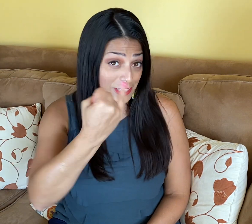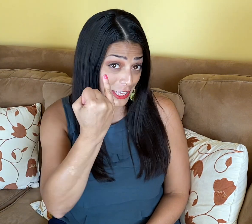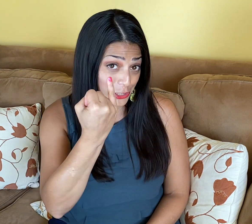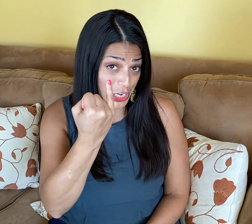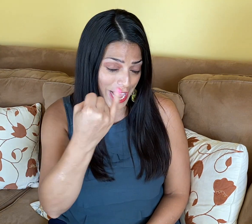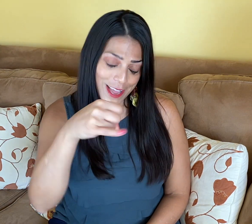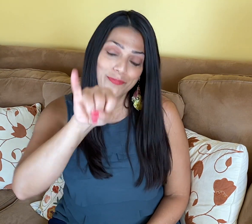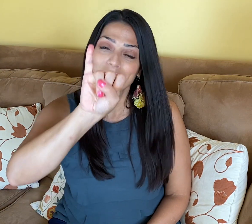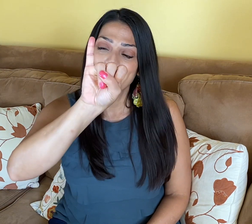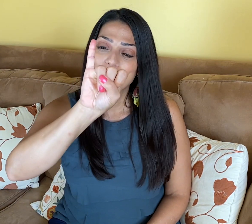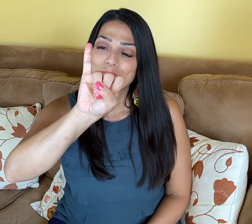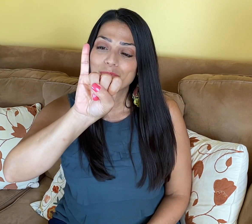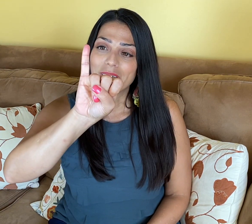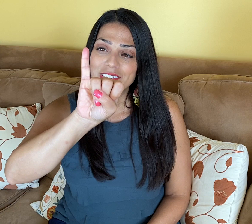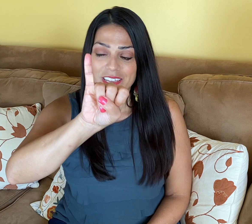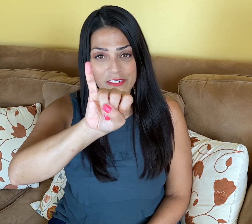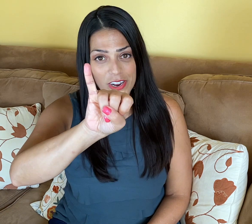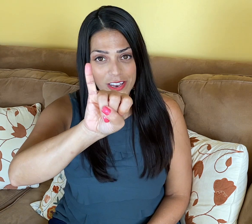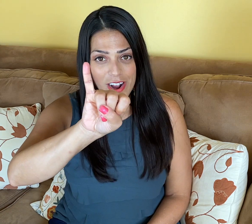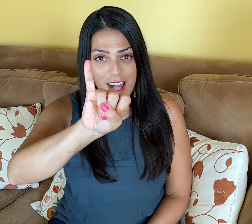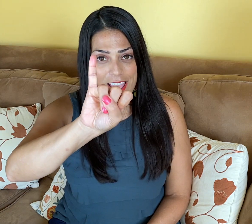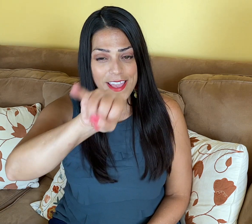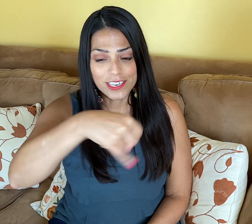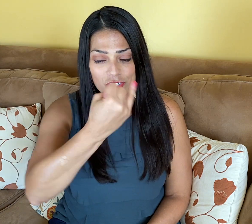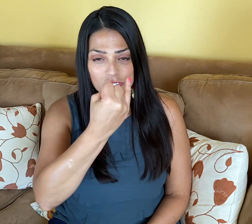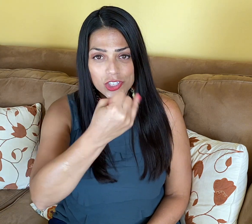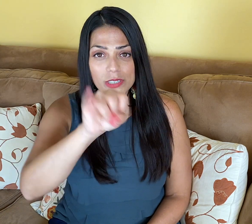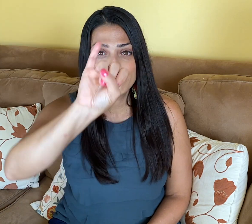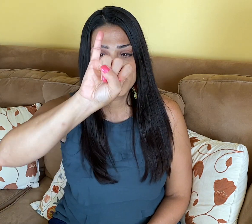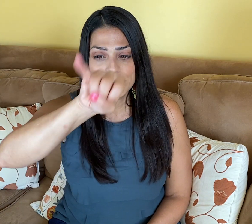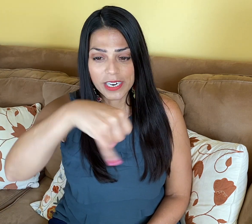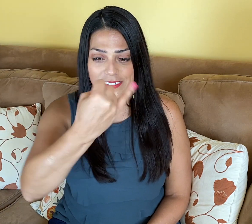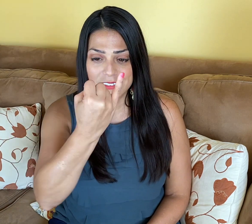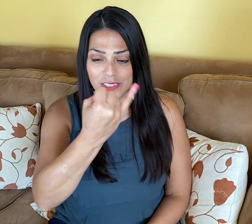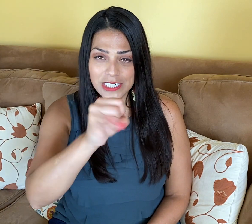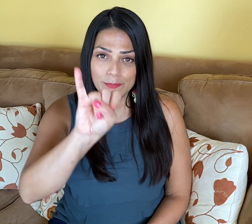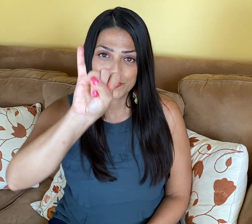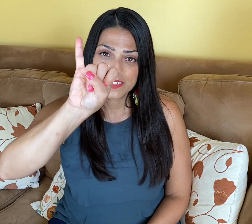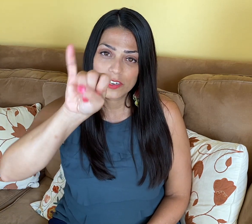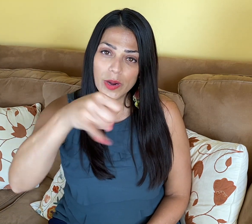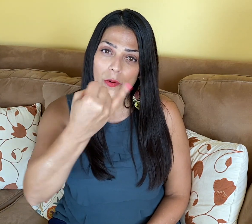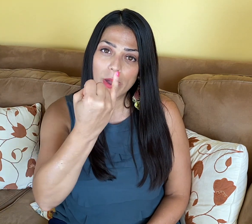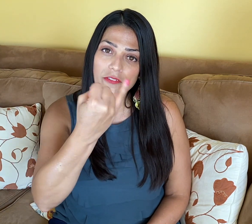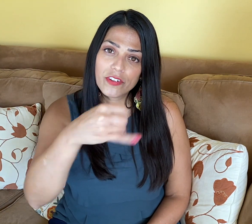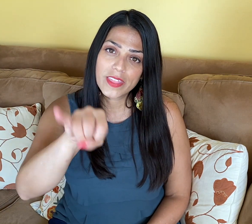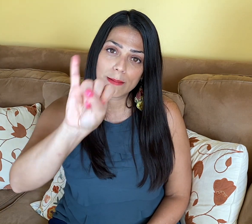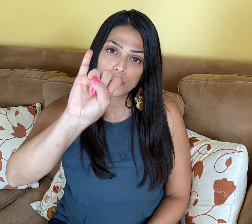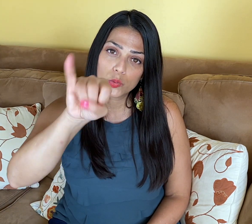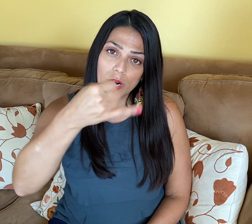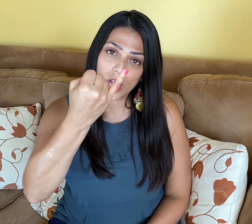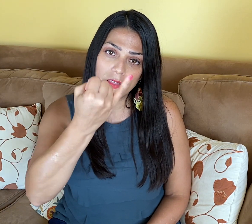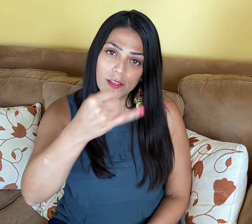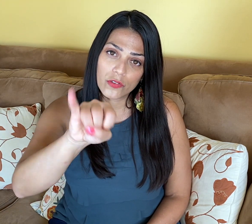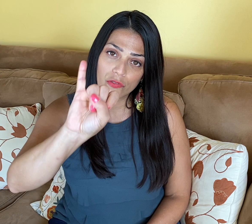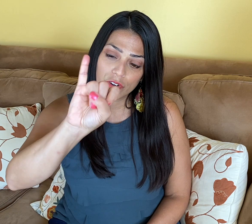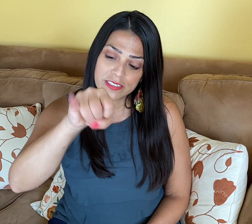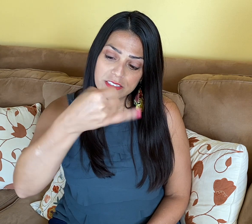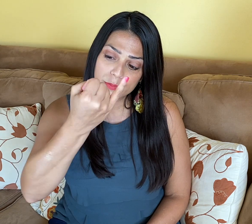letter J, but you have your letter I, and you're scooping your ice cream. It's a great way for them to work on their wrist